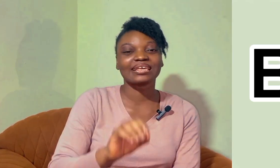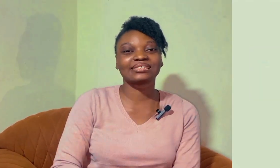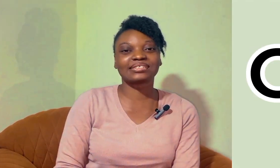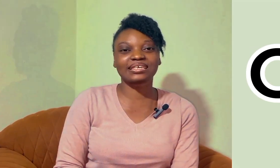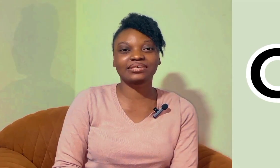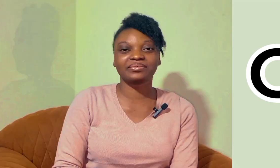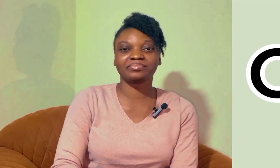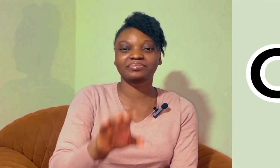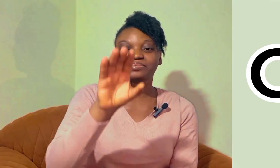C,